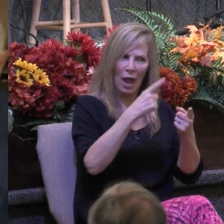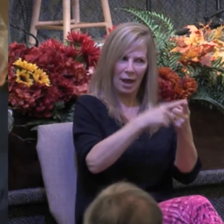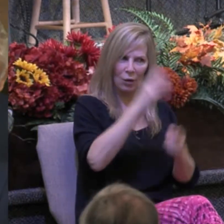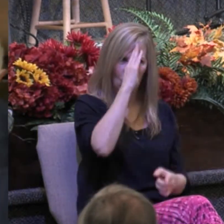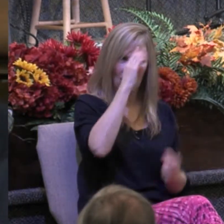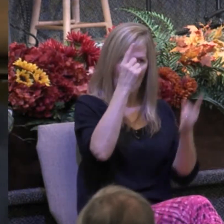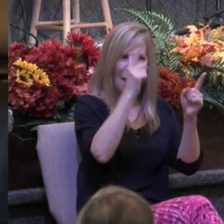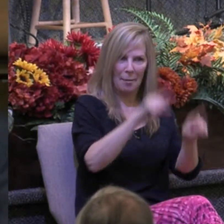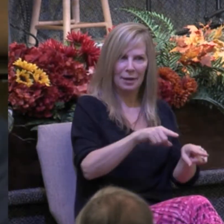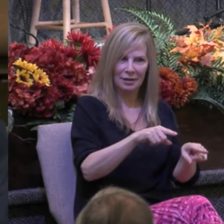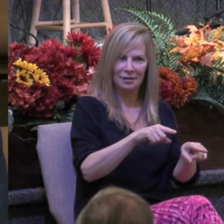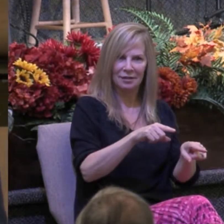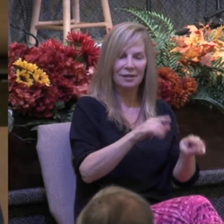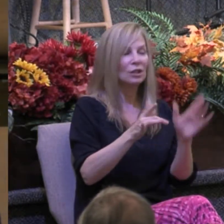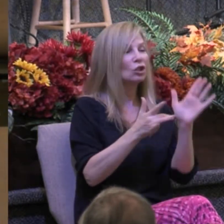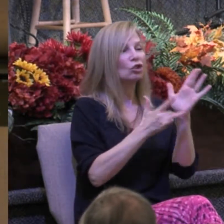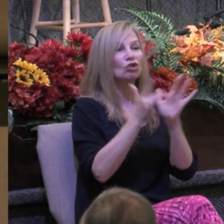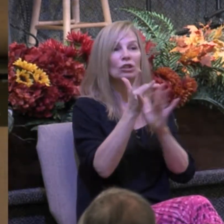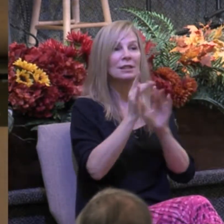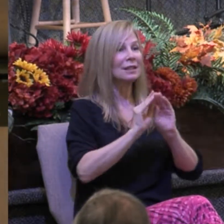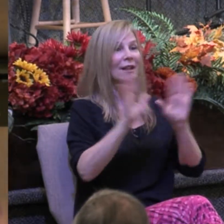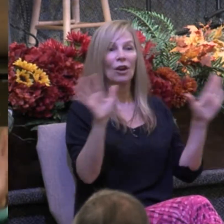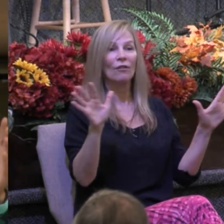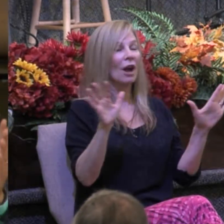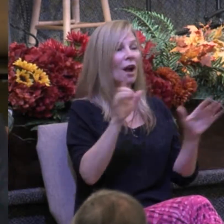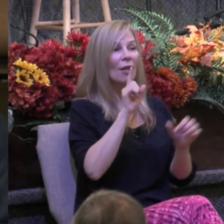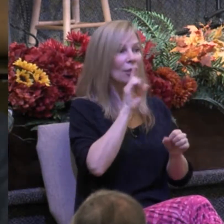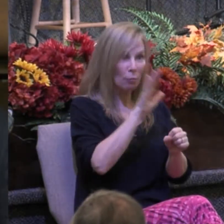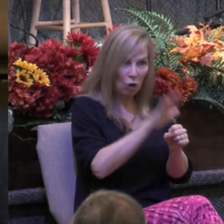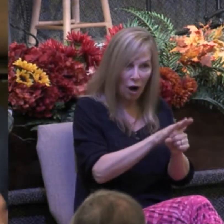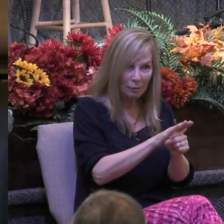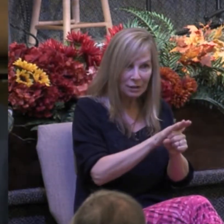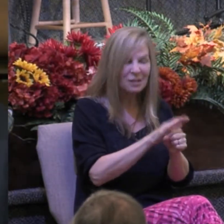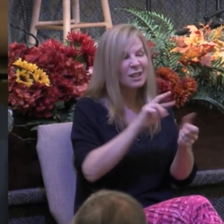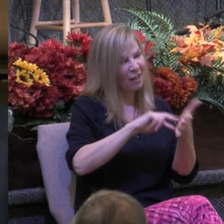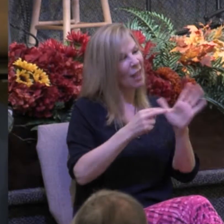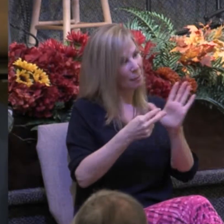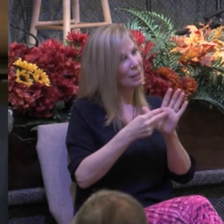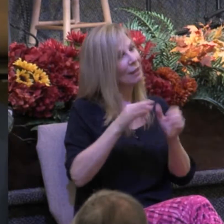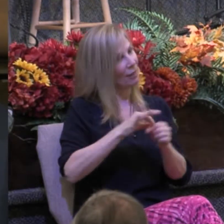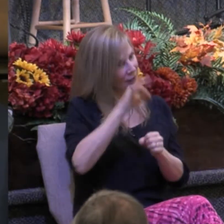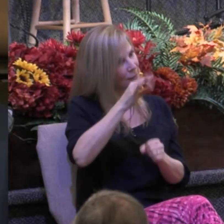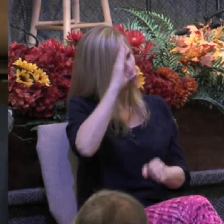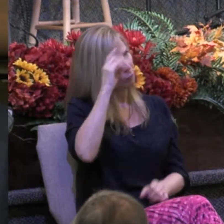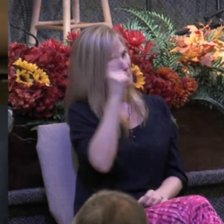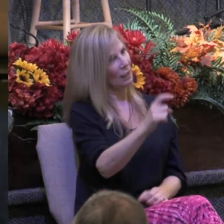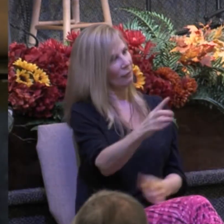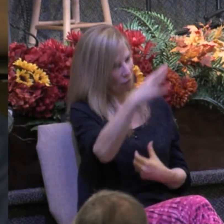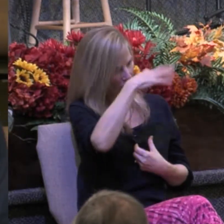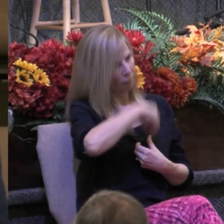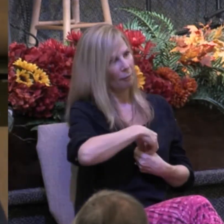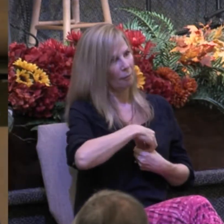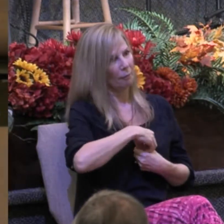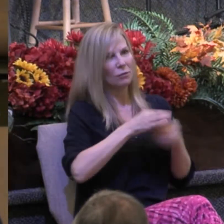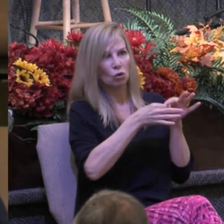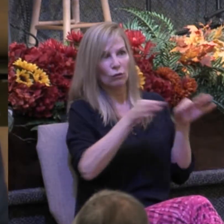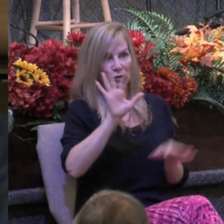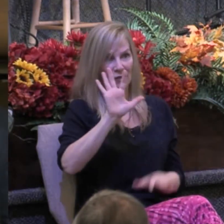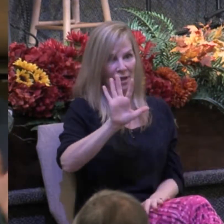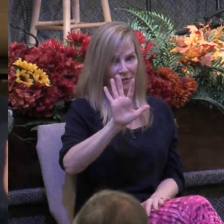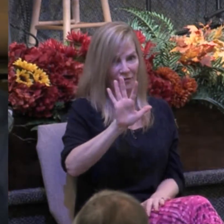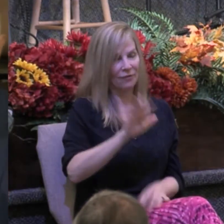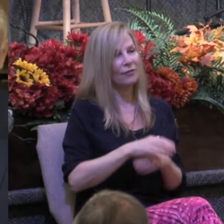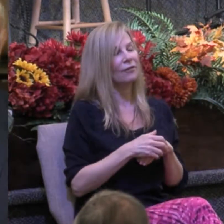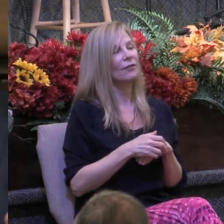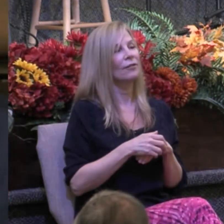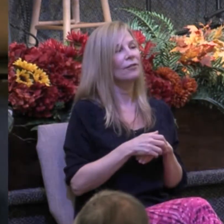and he clarifies that the promise he's talking about is indeed the promise of the Spirit being given to them. Notice verse 5.